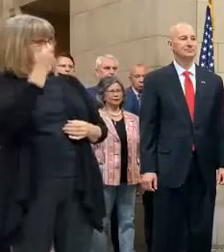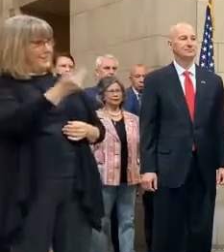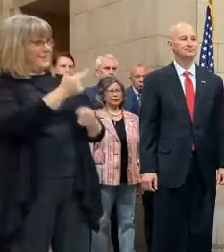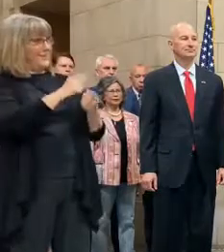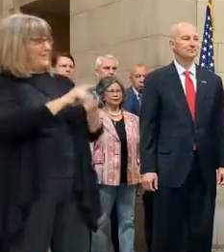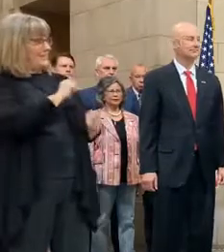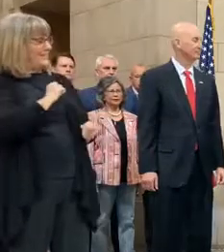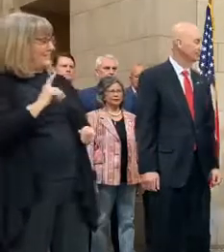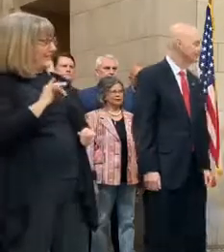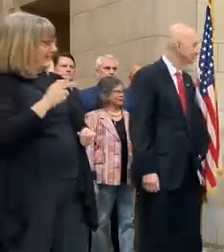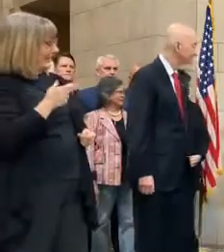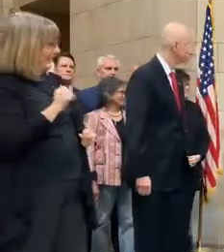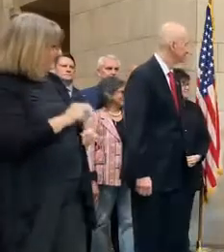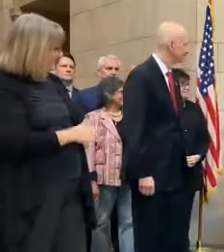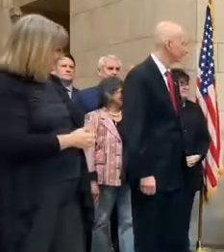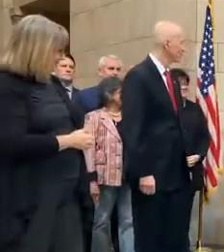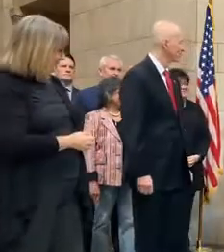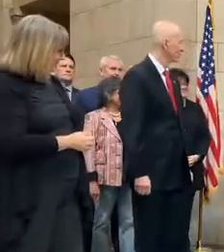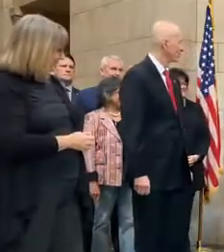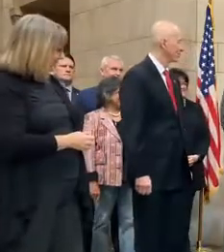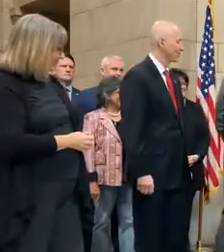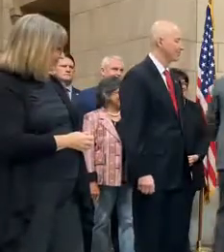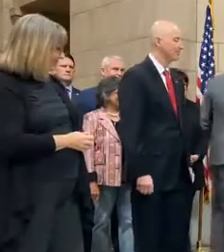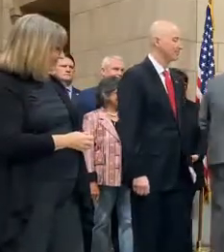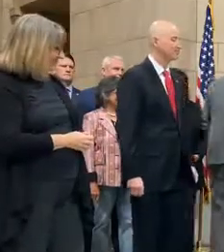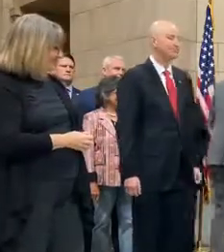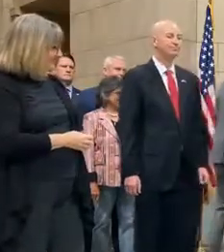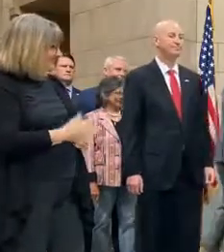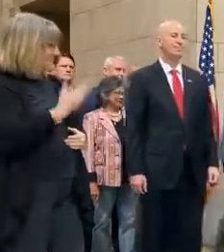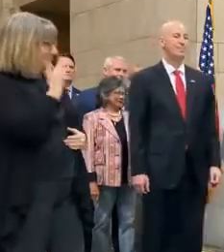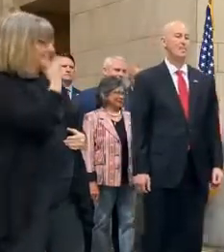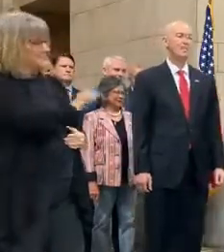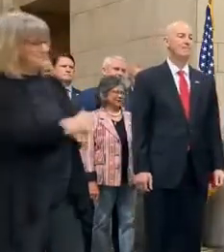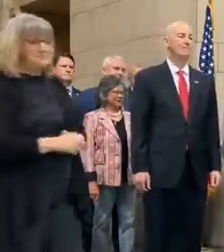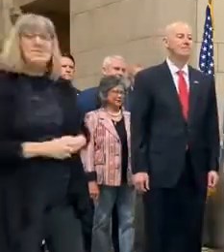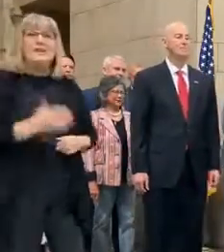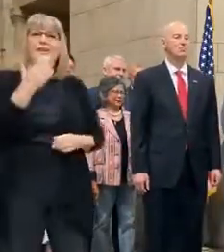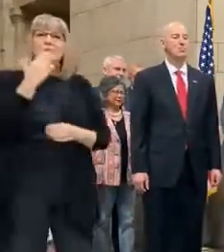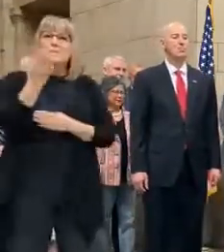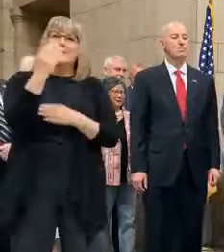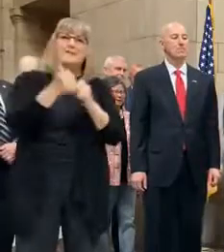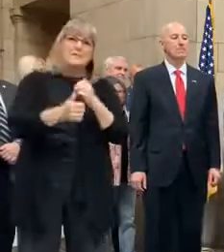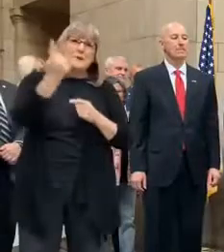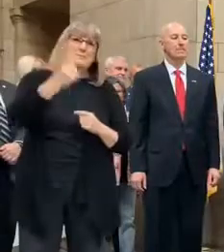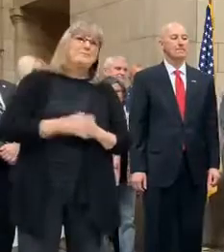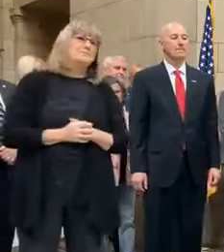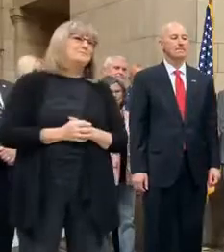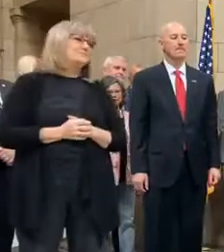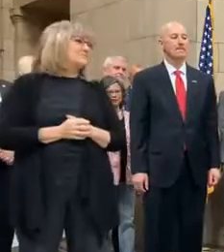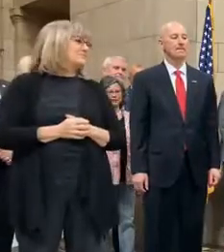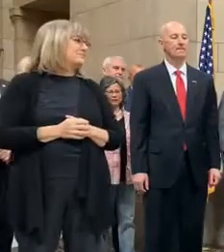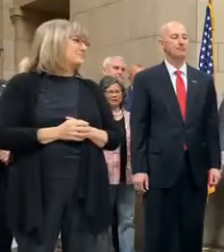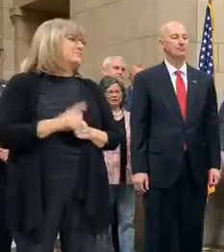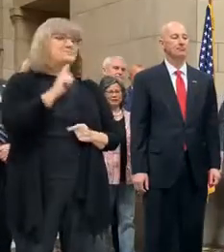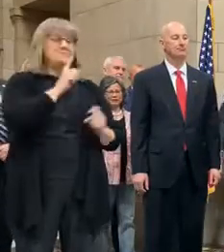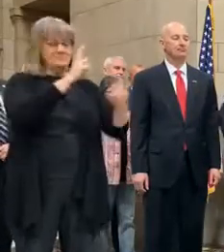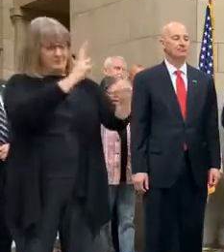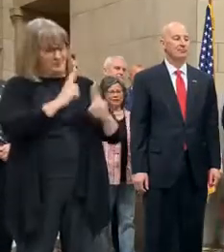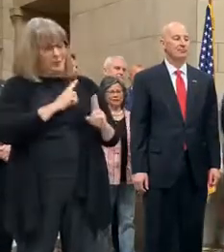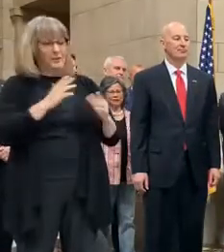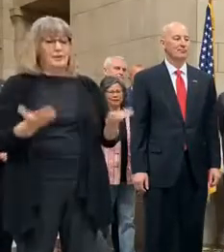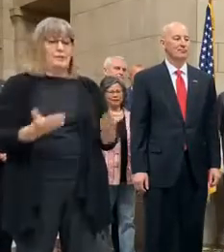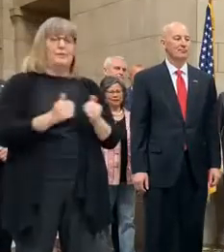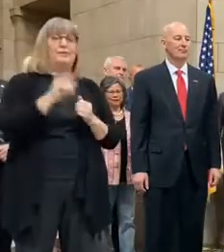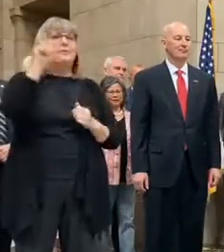mic to Senator Linehan. Thank you. Speaker Hilgers, good morning, everyone. I am honored to be here with